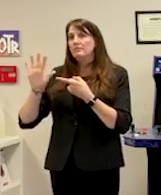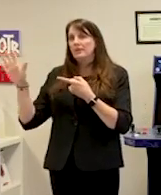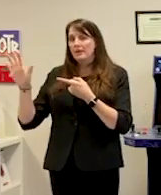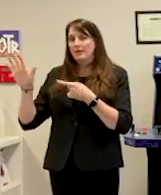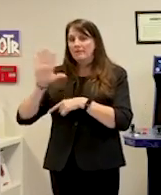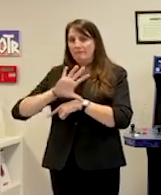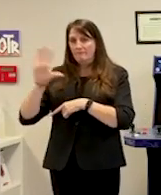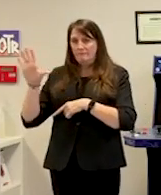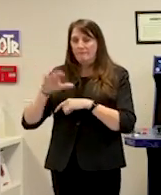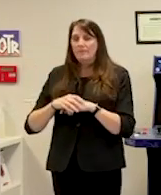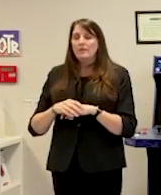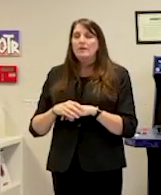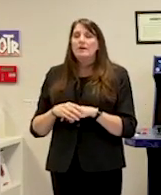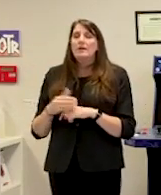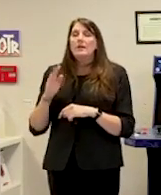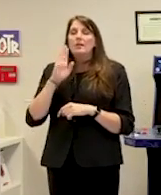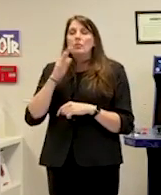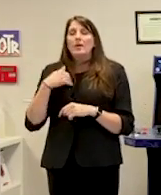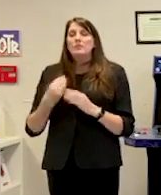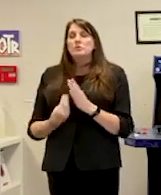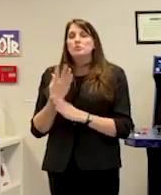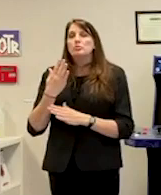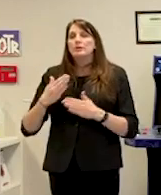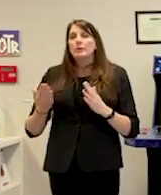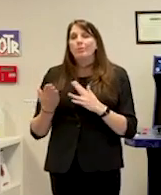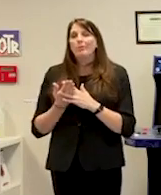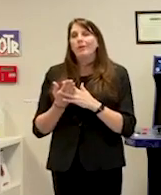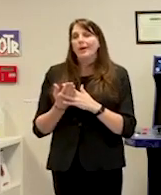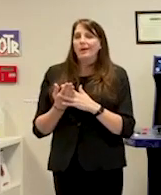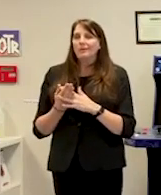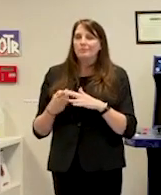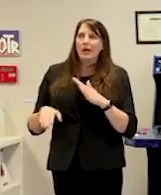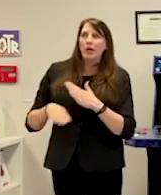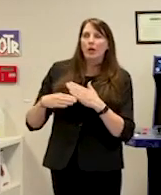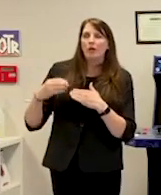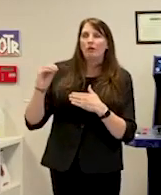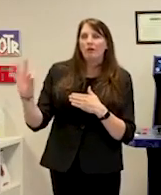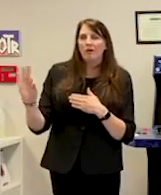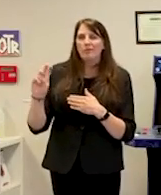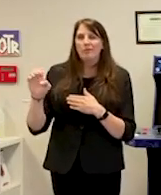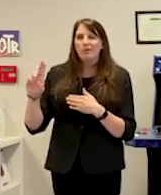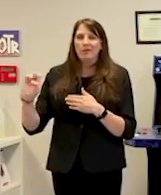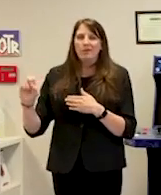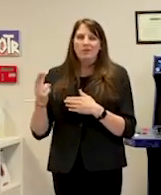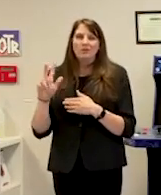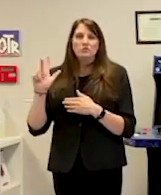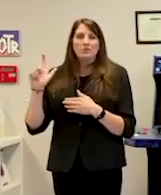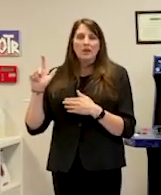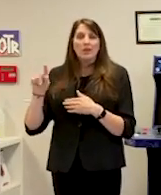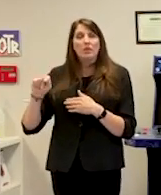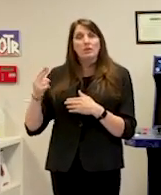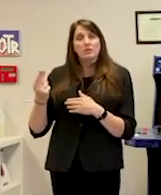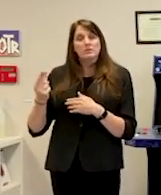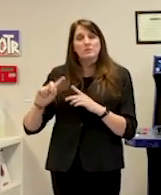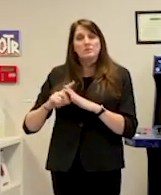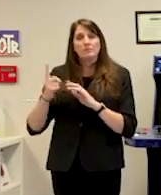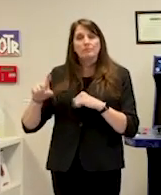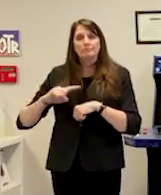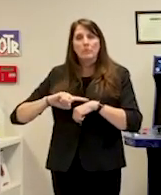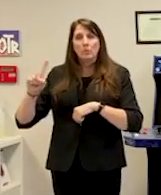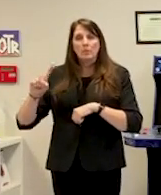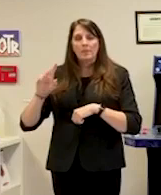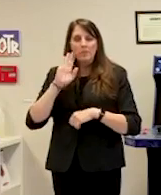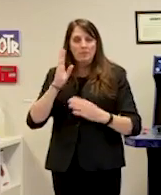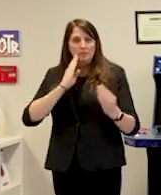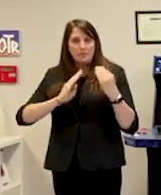a spring break kickoff on March 23rd, a Thursday, beginning at 1 p.m. There'll be